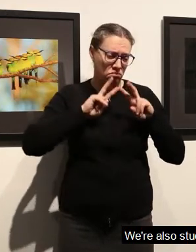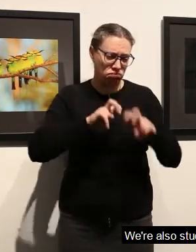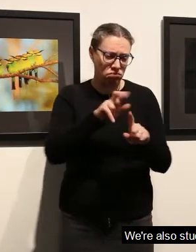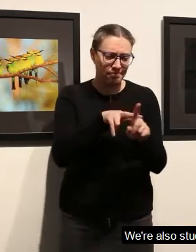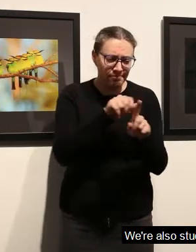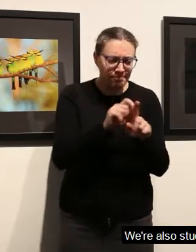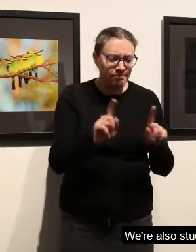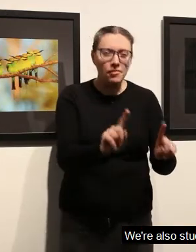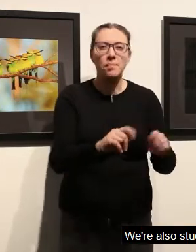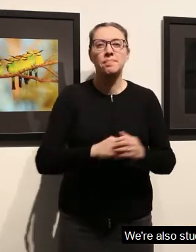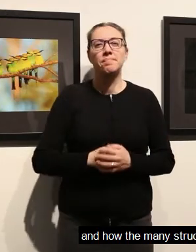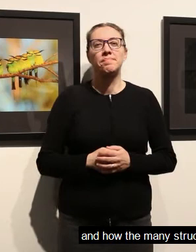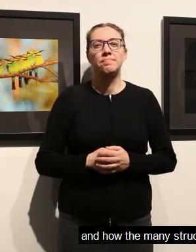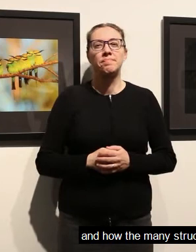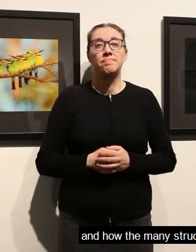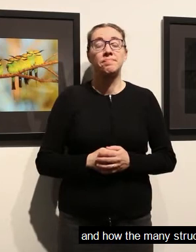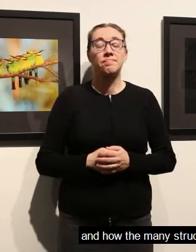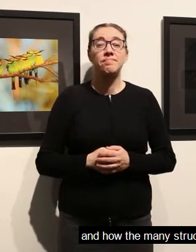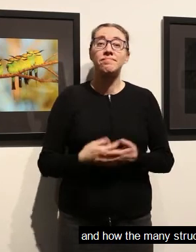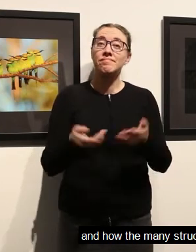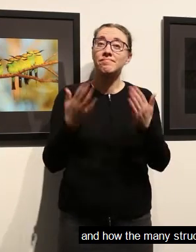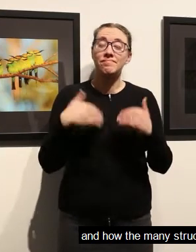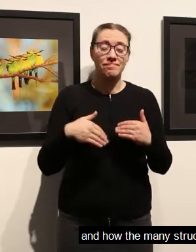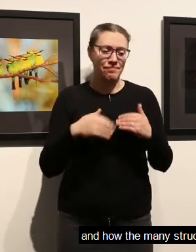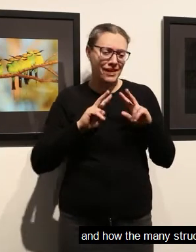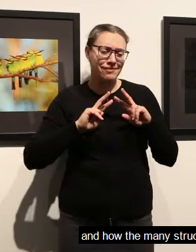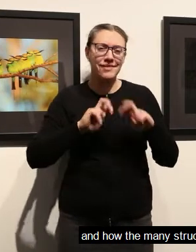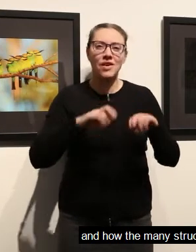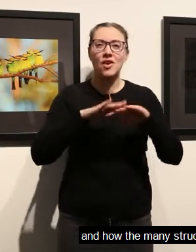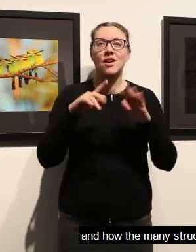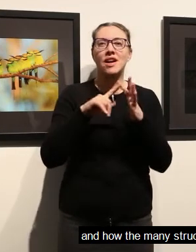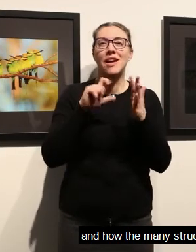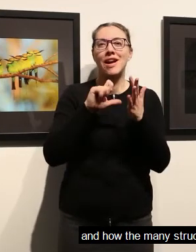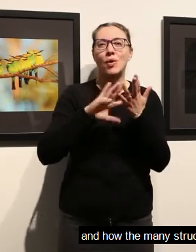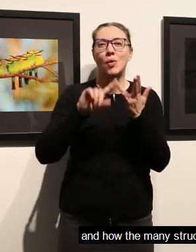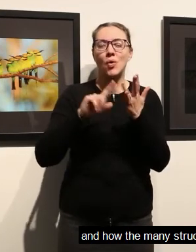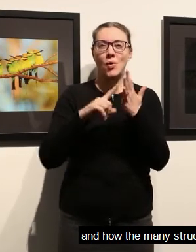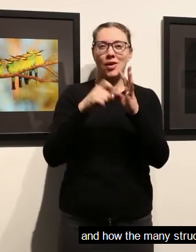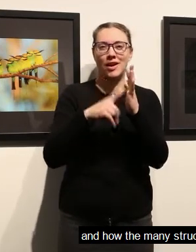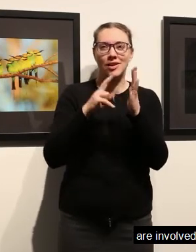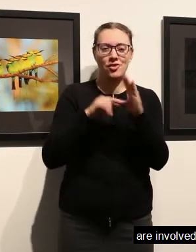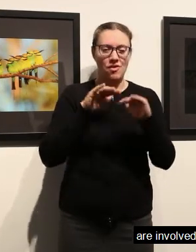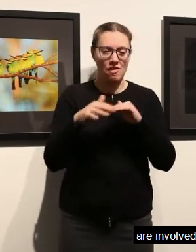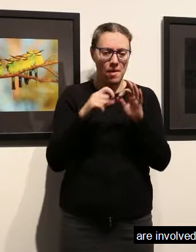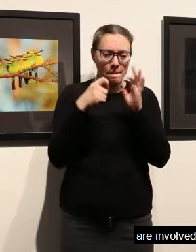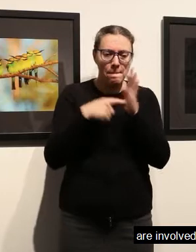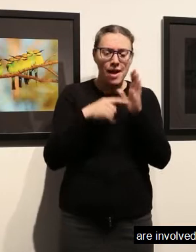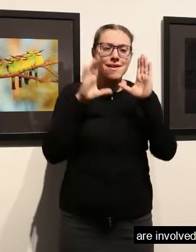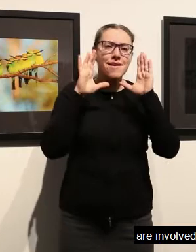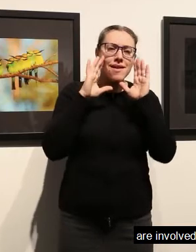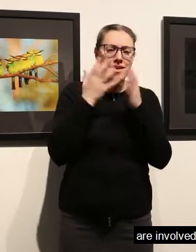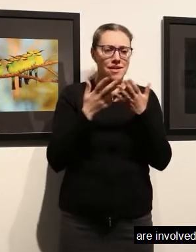We're also studying echolocation and how the many structures of bat heads are involved